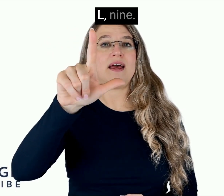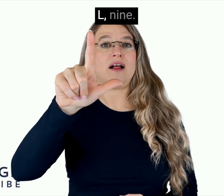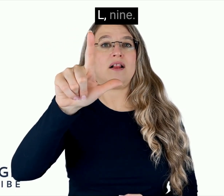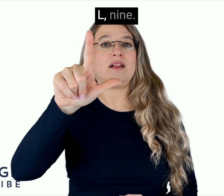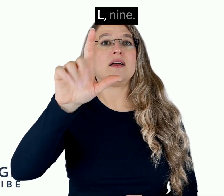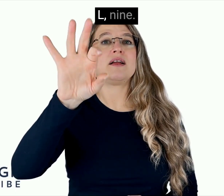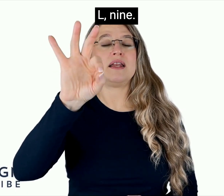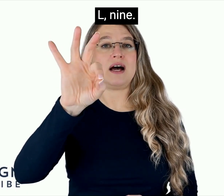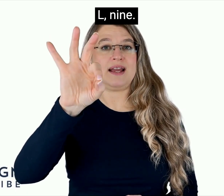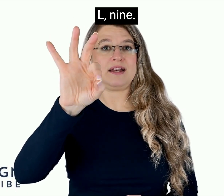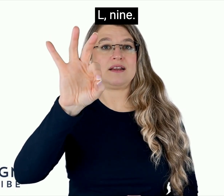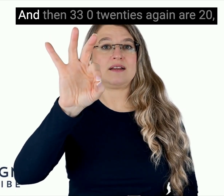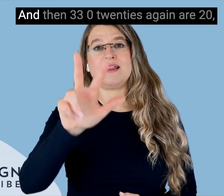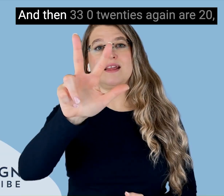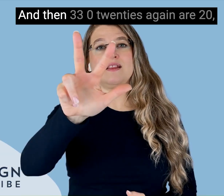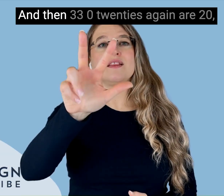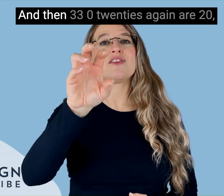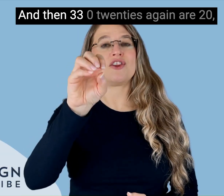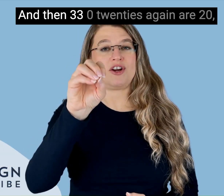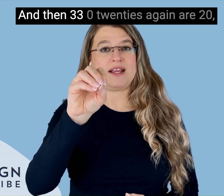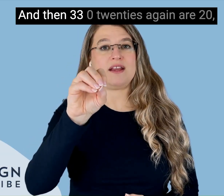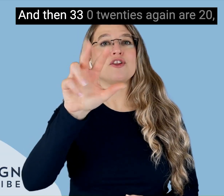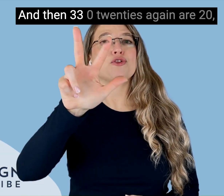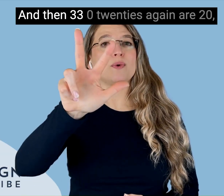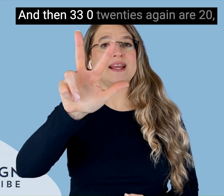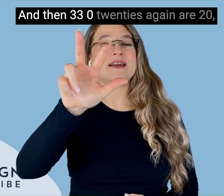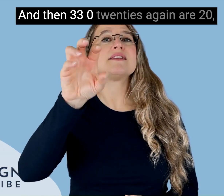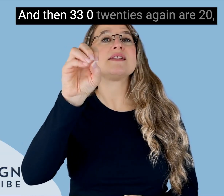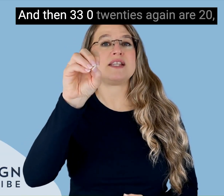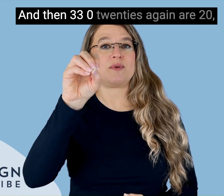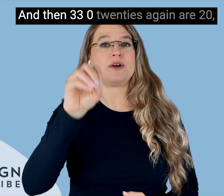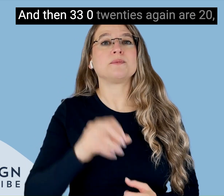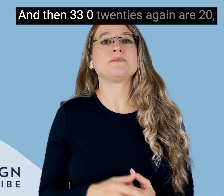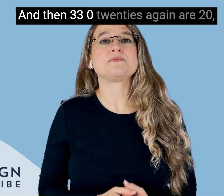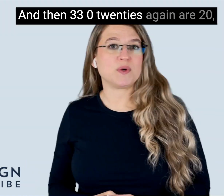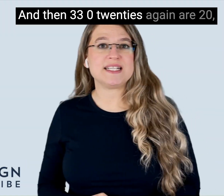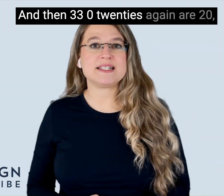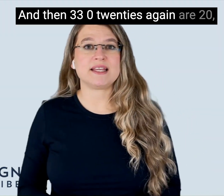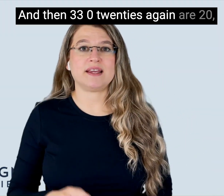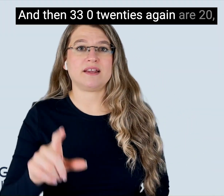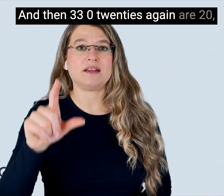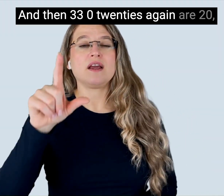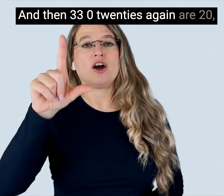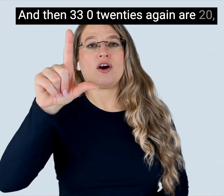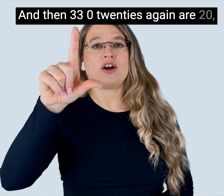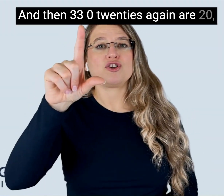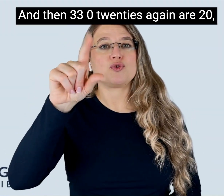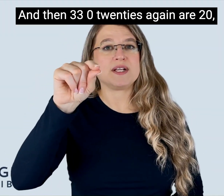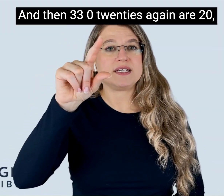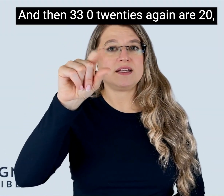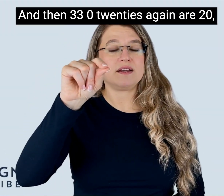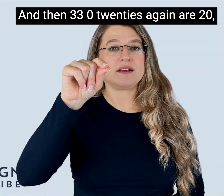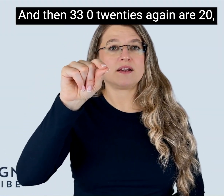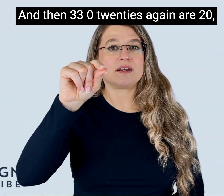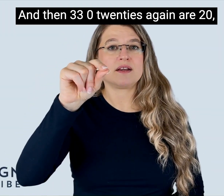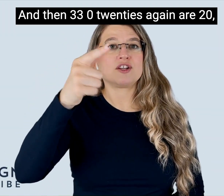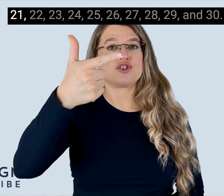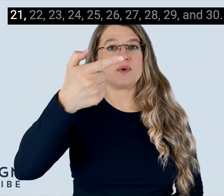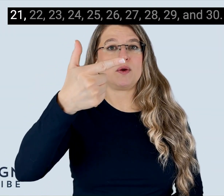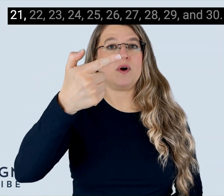L, 9, and then 30, 3, 0. 20s again are 20,